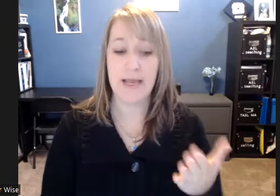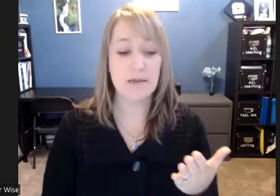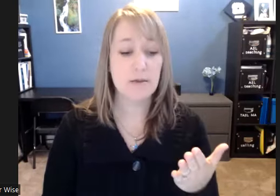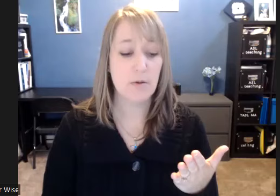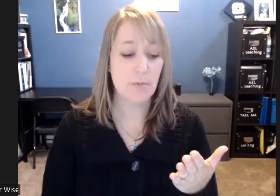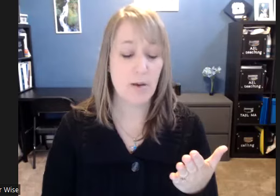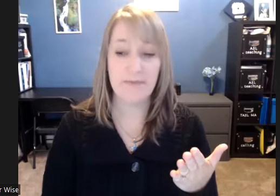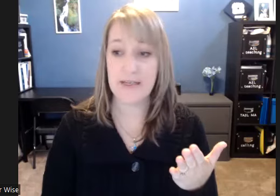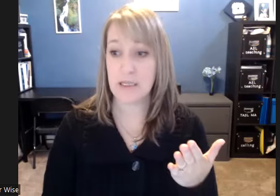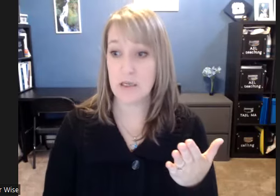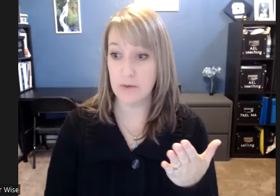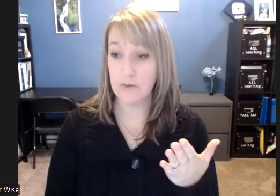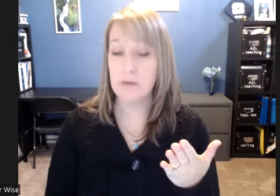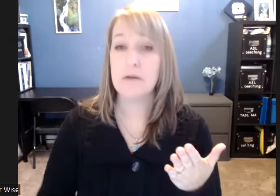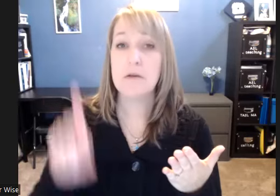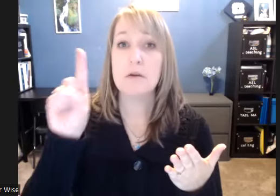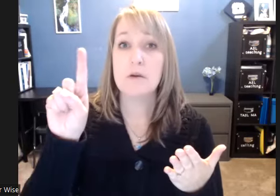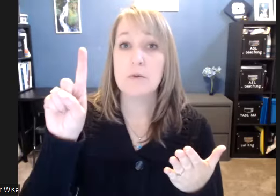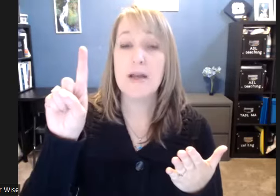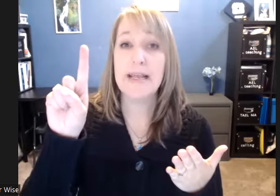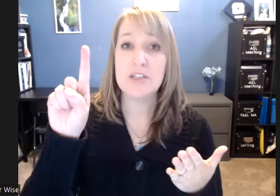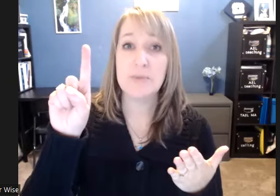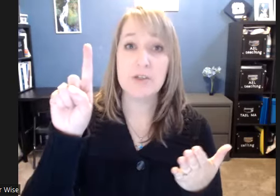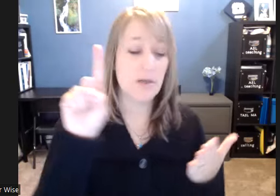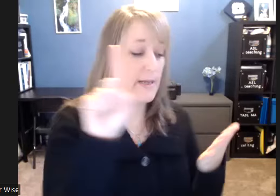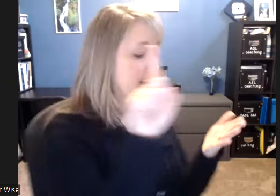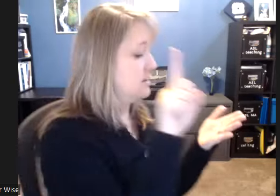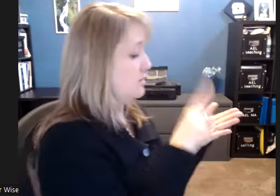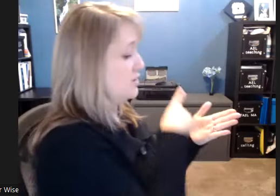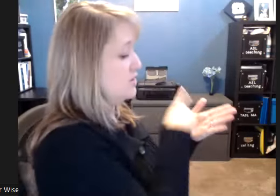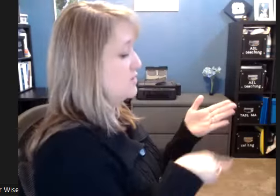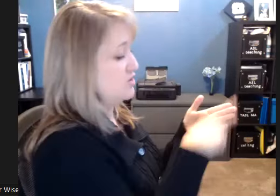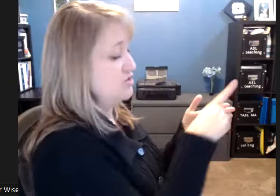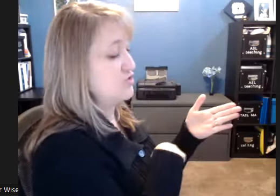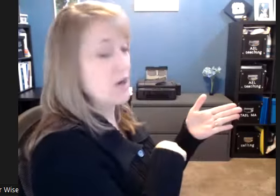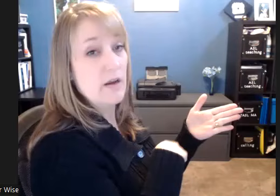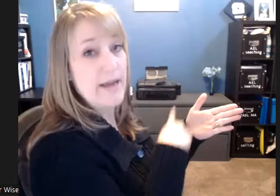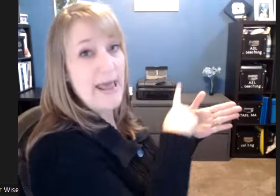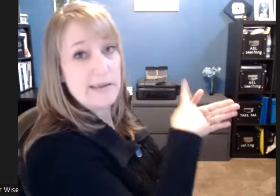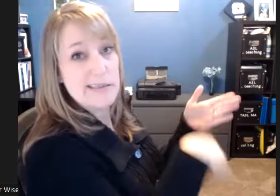hand, palm facing you, one hand shape on your dominant hand, and all you do is you just draw an X.